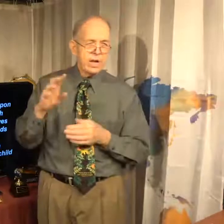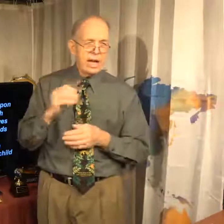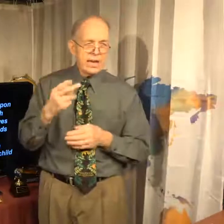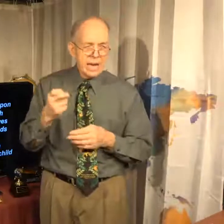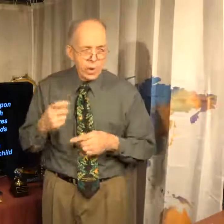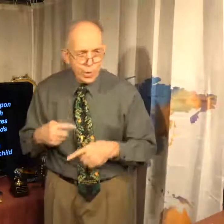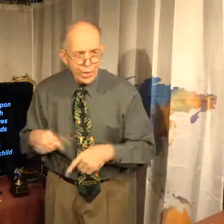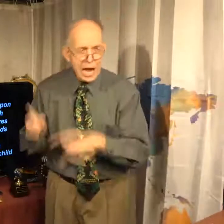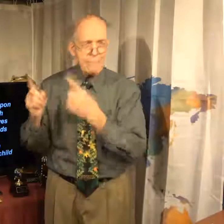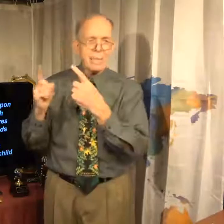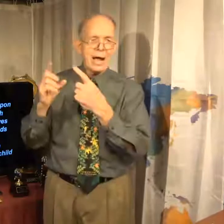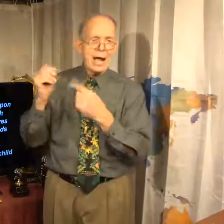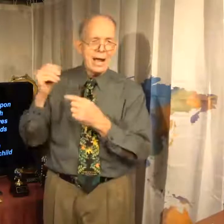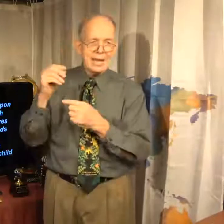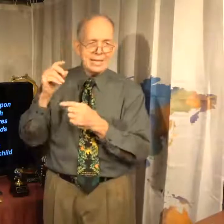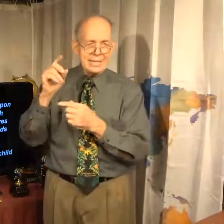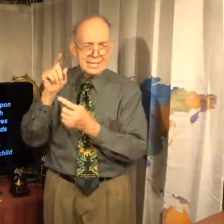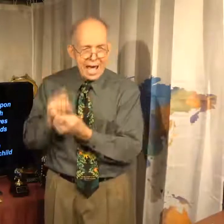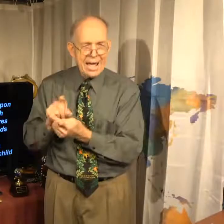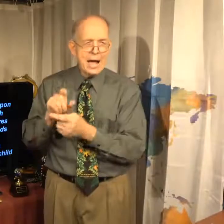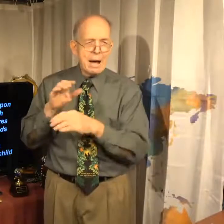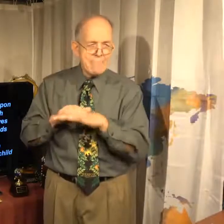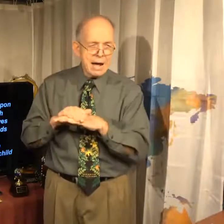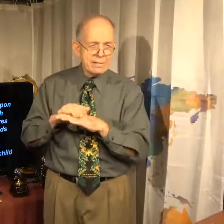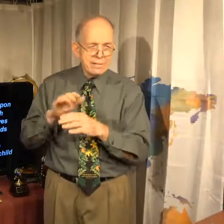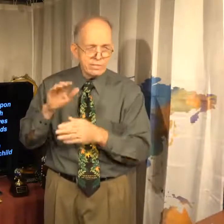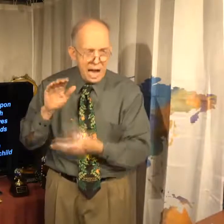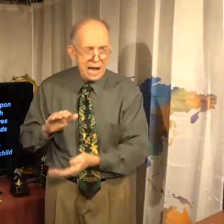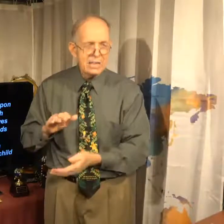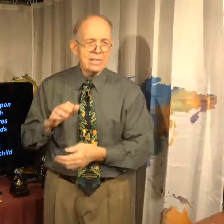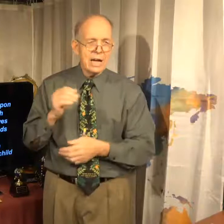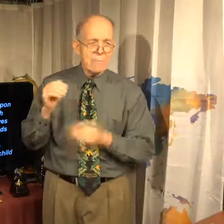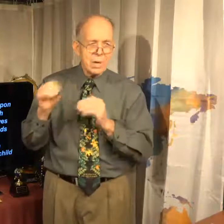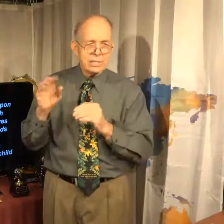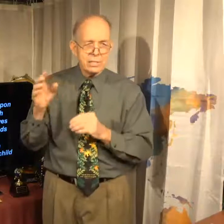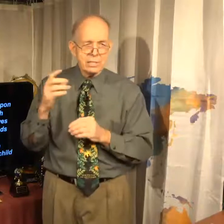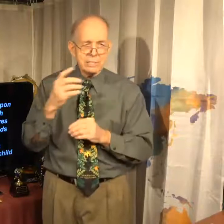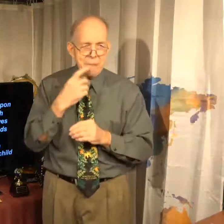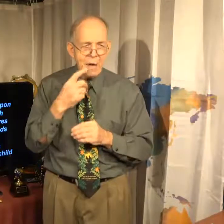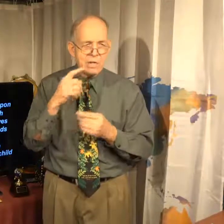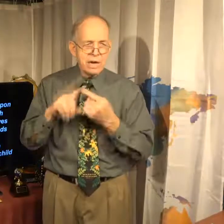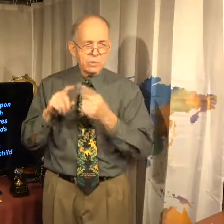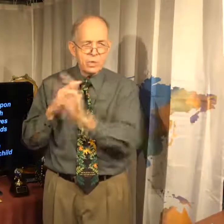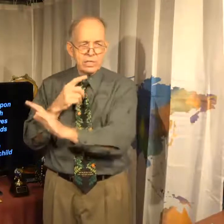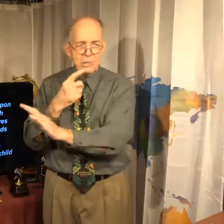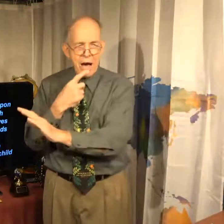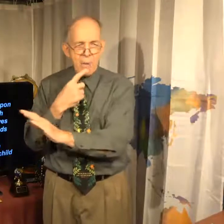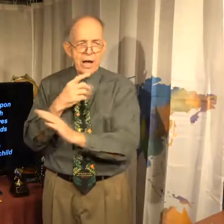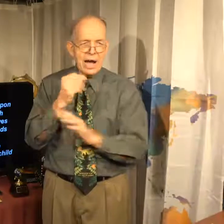And he went up and lay upon the child and put his mouth unto his mouth and